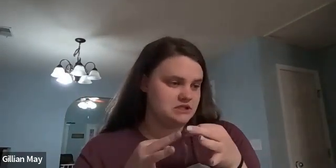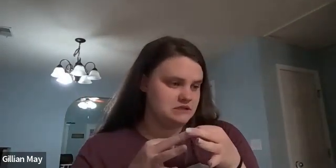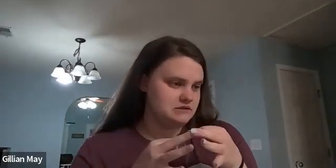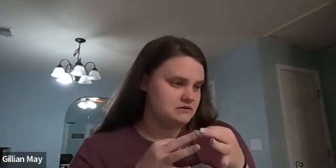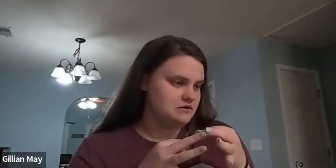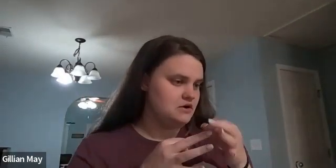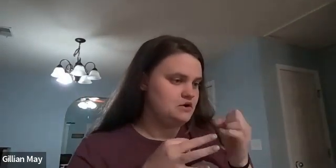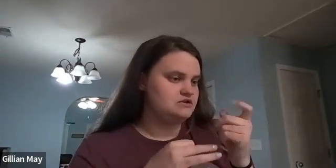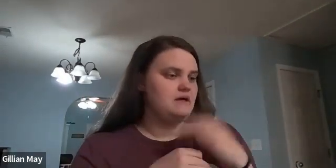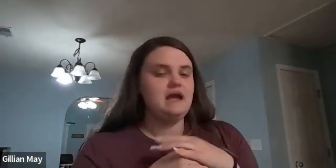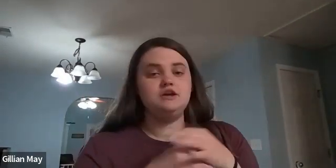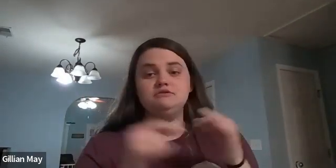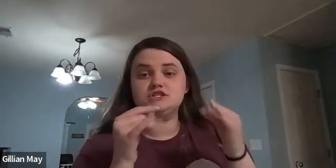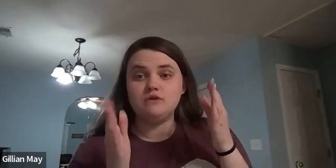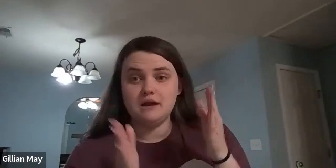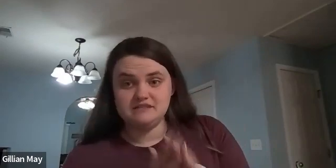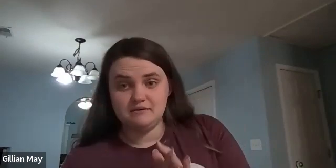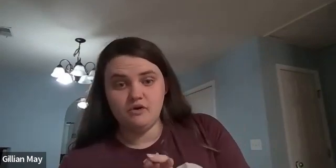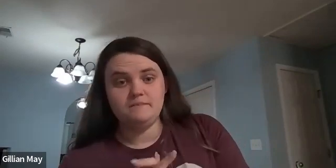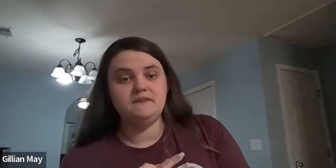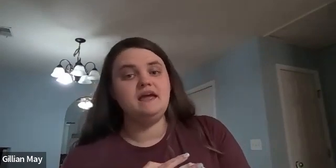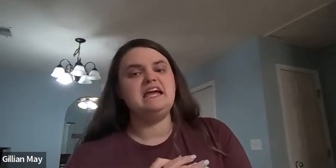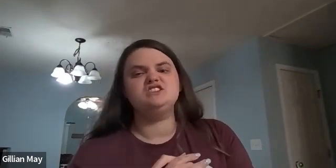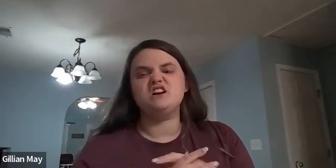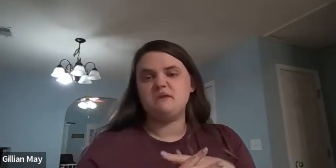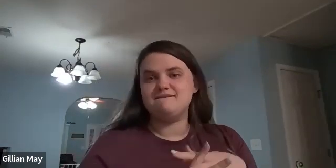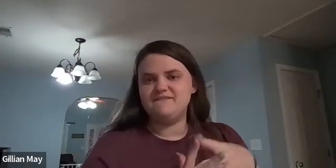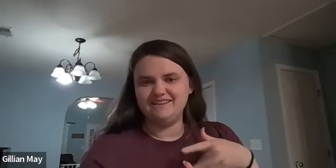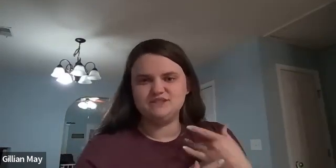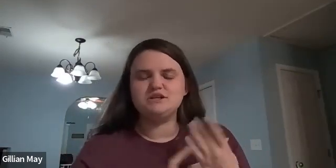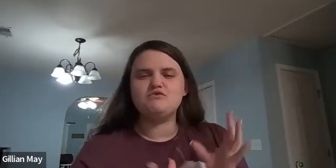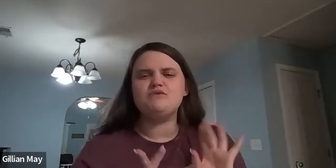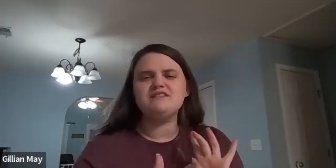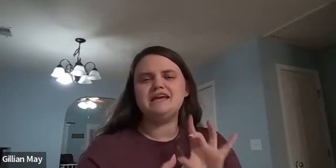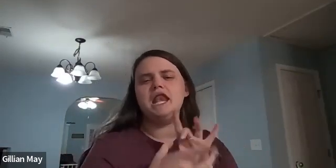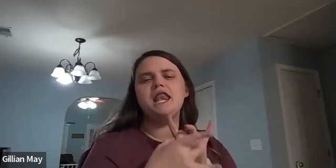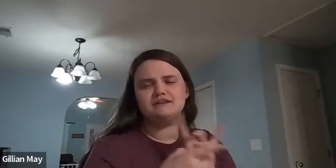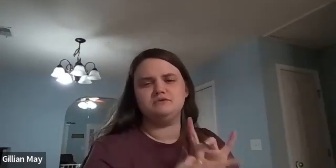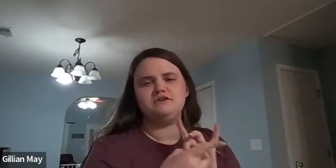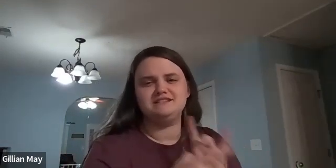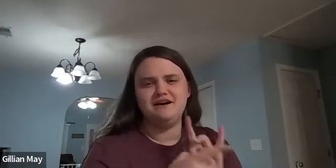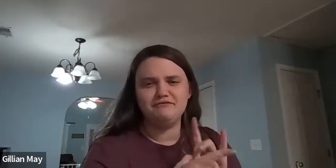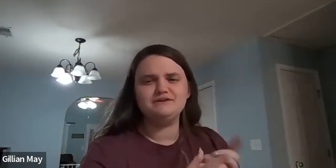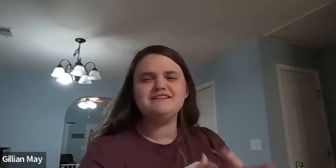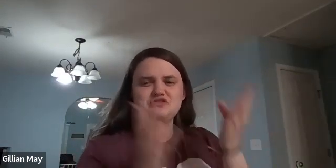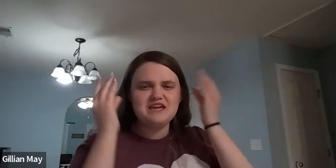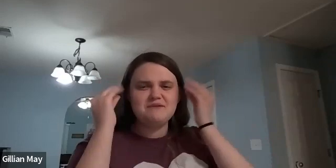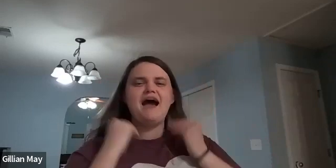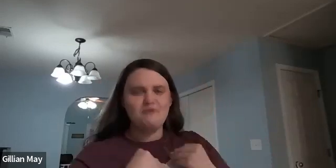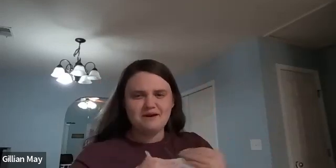descriptions. So like how you would describe someone and talking about feelings. We're going to really connect with ourselves, really think about how we